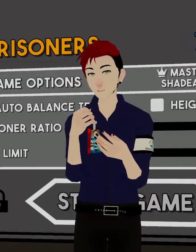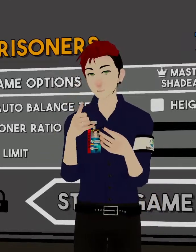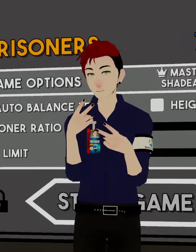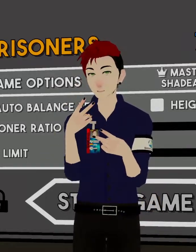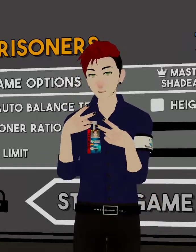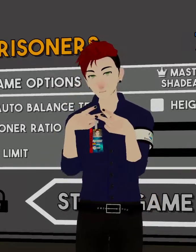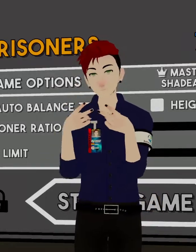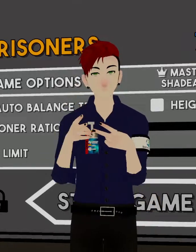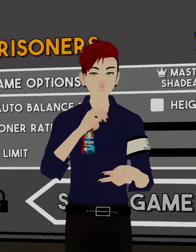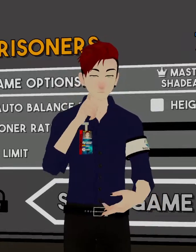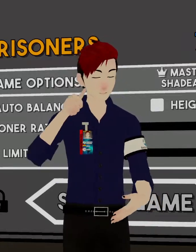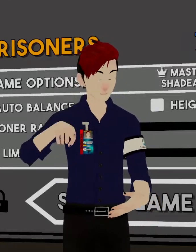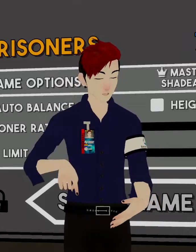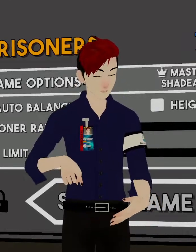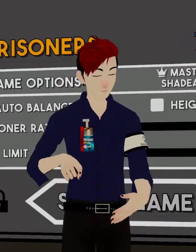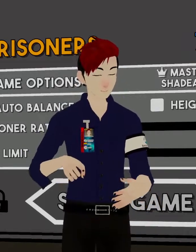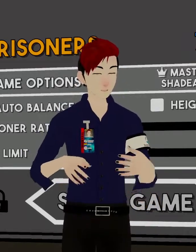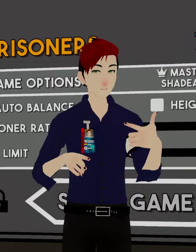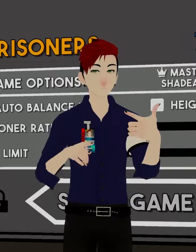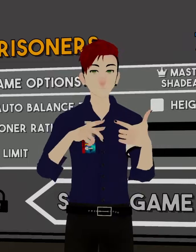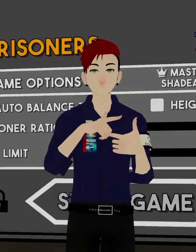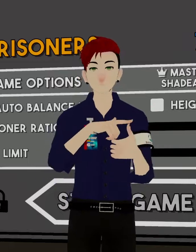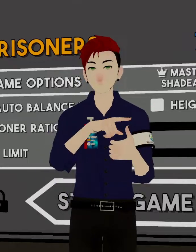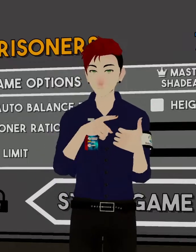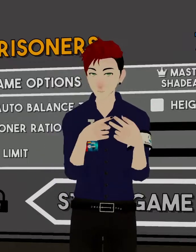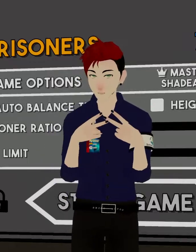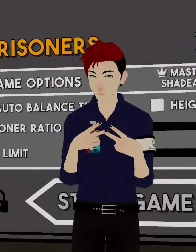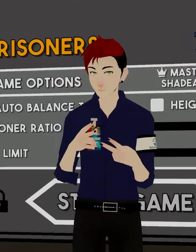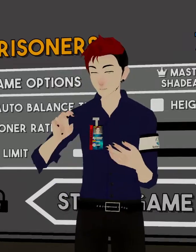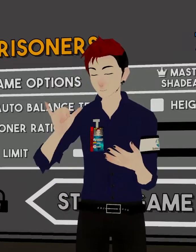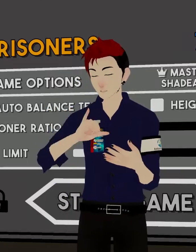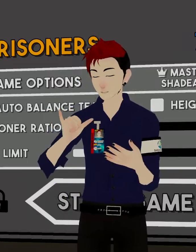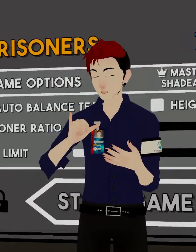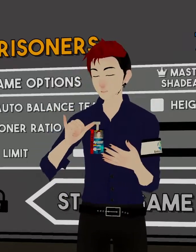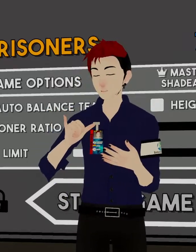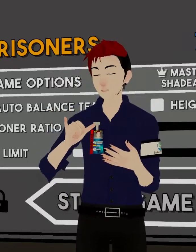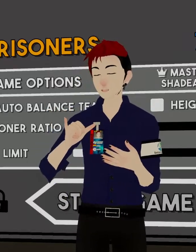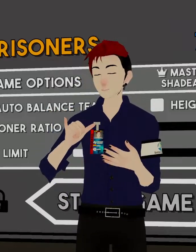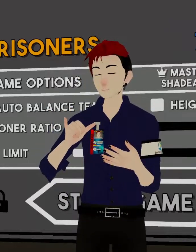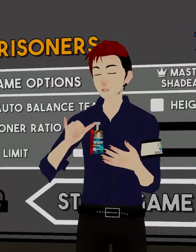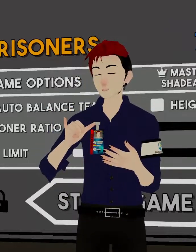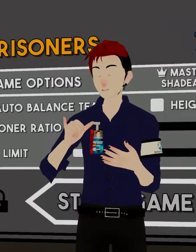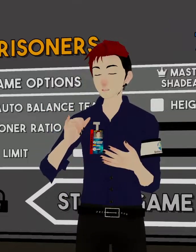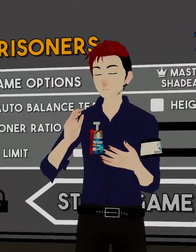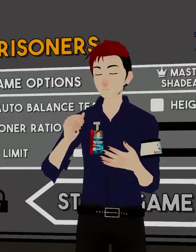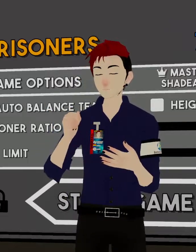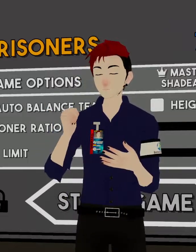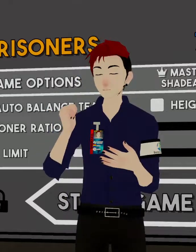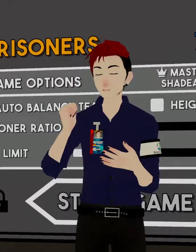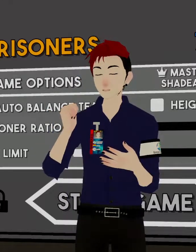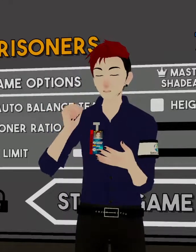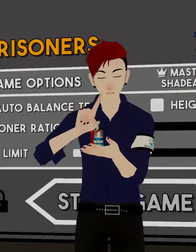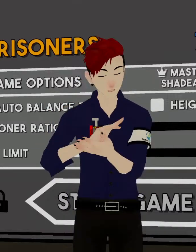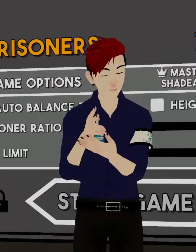in a place you're not supposed to be. Those places are things like the